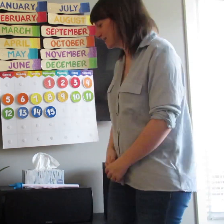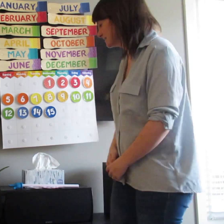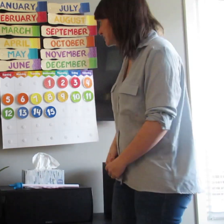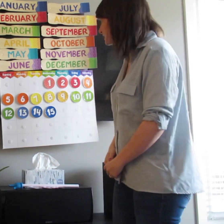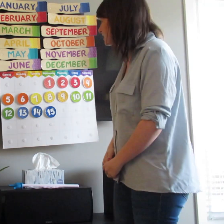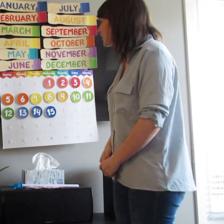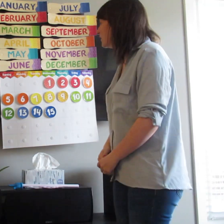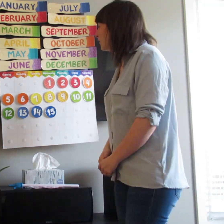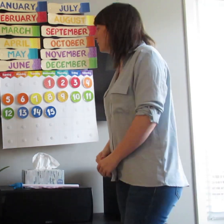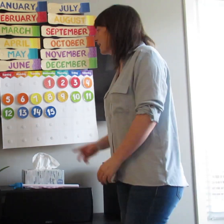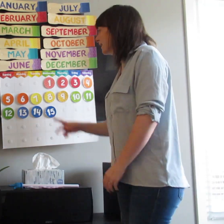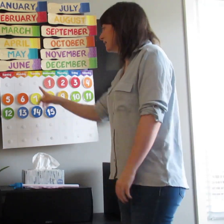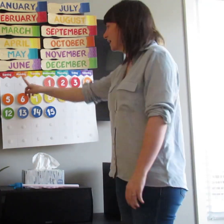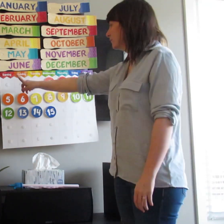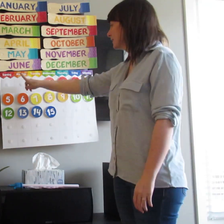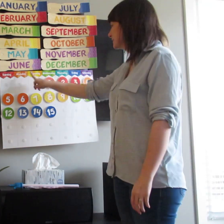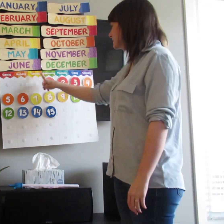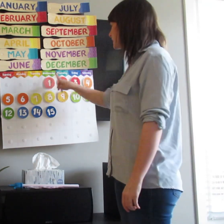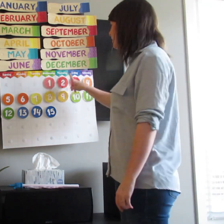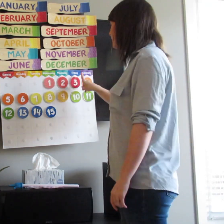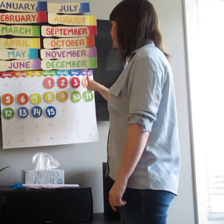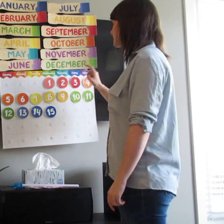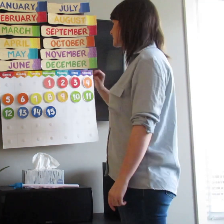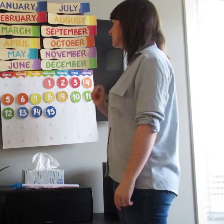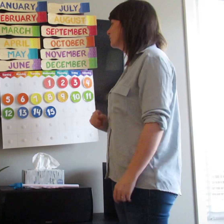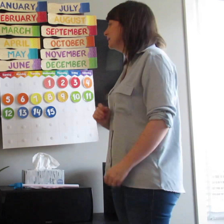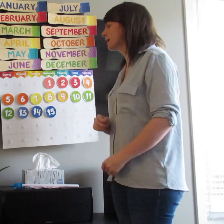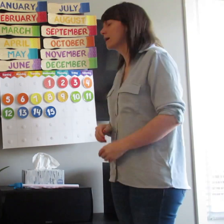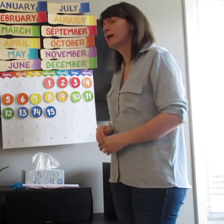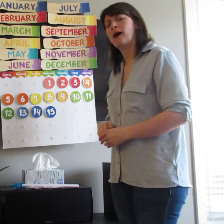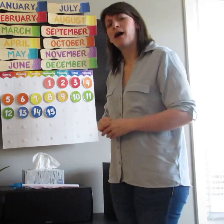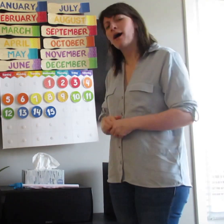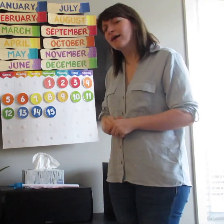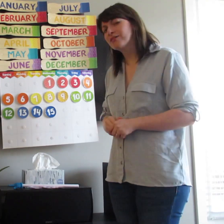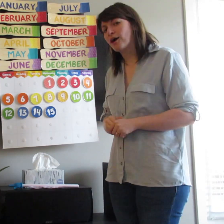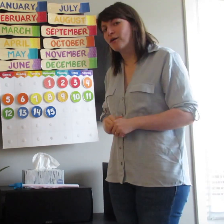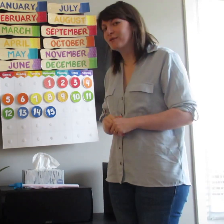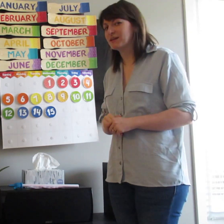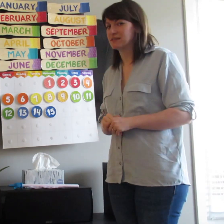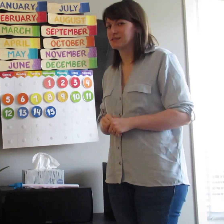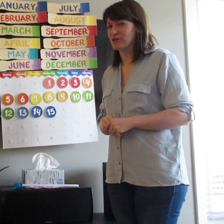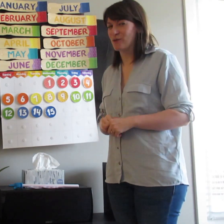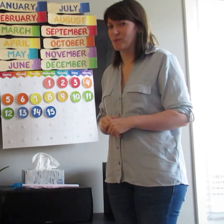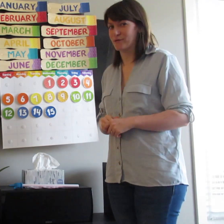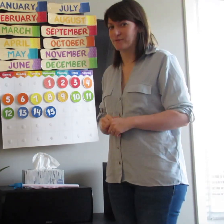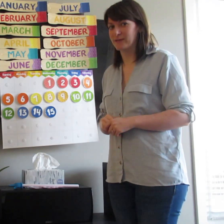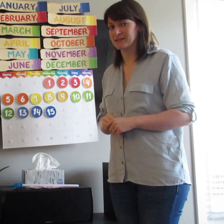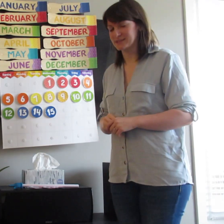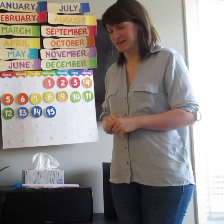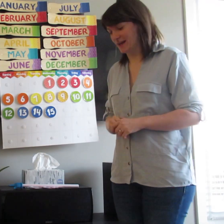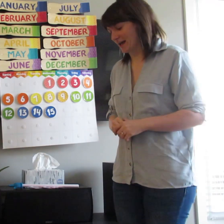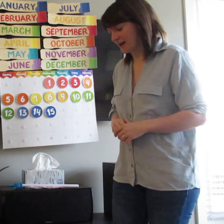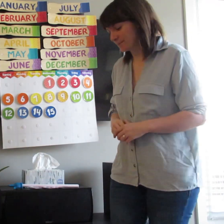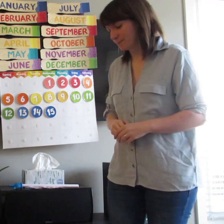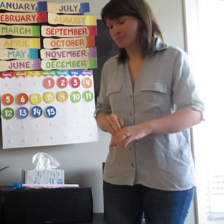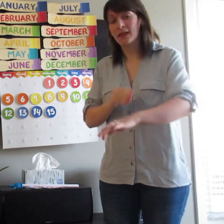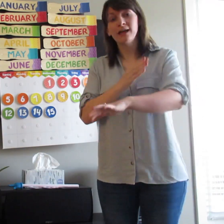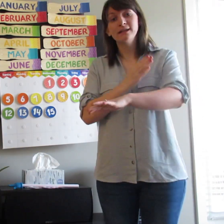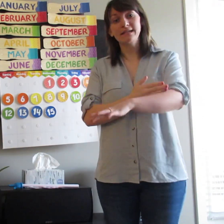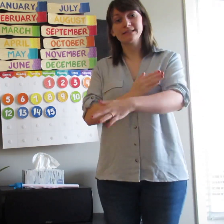friends. Okay, now we can sing our days of the week. I thought we could stomp our feet today. Days of